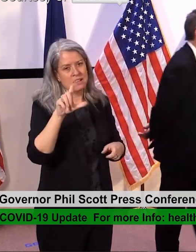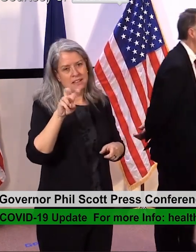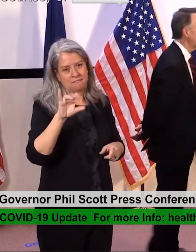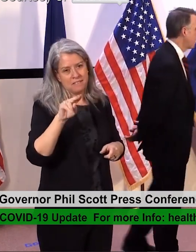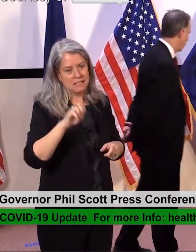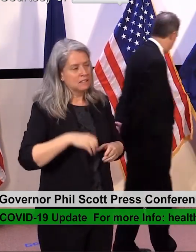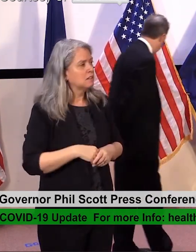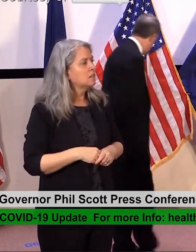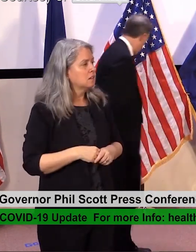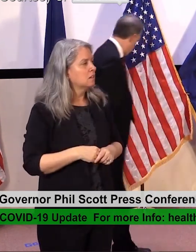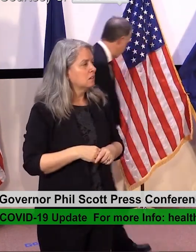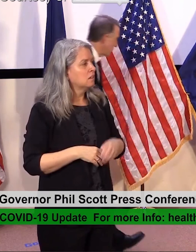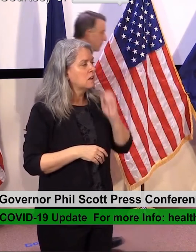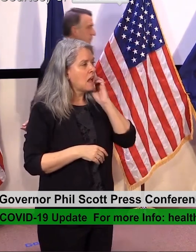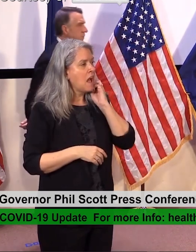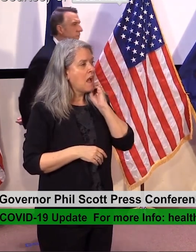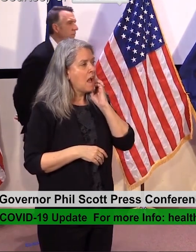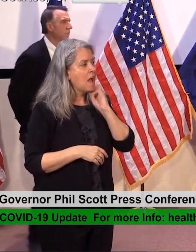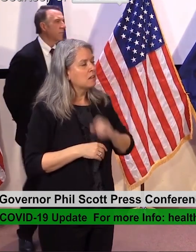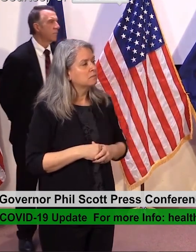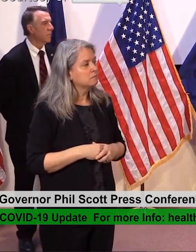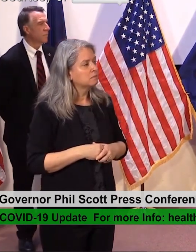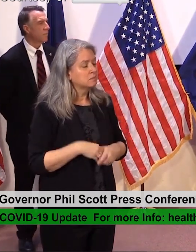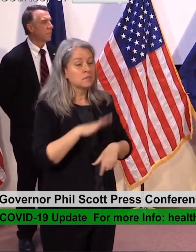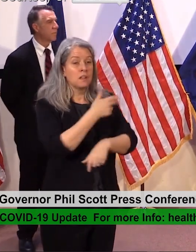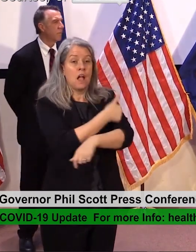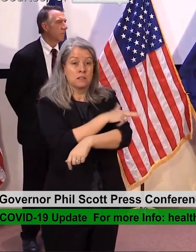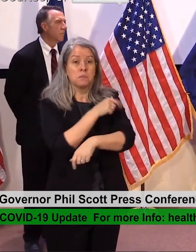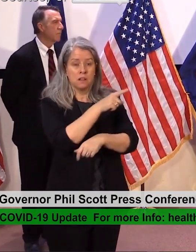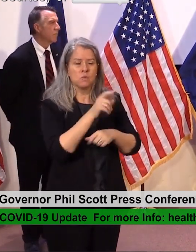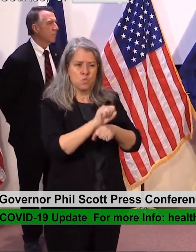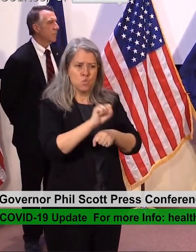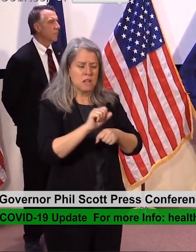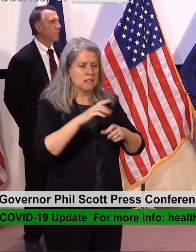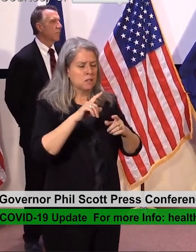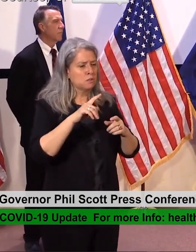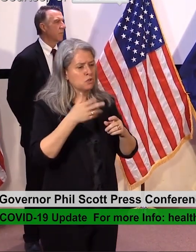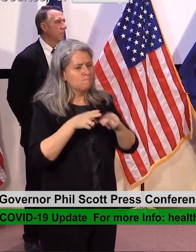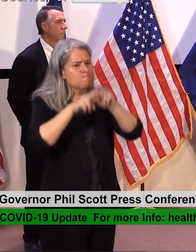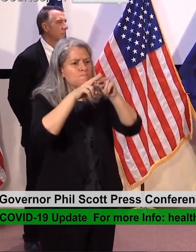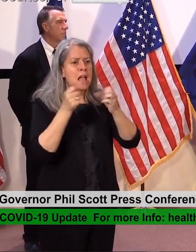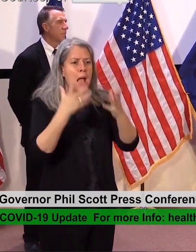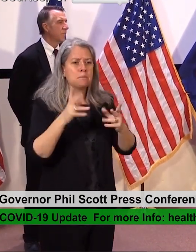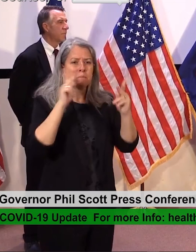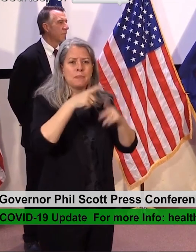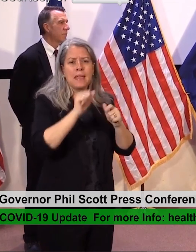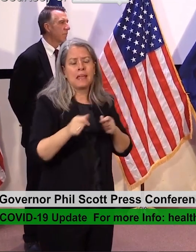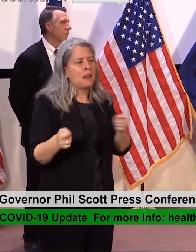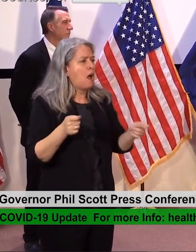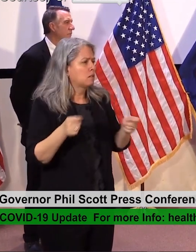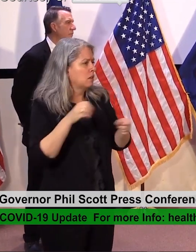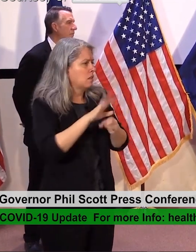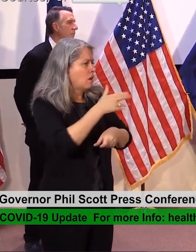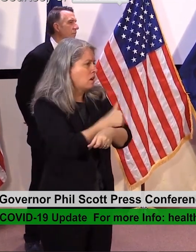So hospitals have been working to increase their capacities, but obviously they're not designed for the numbers